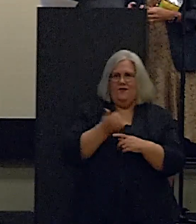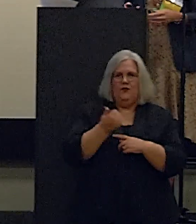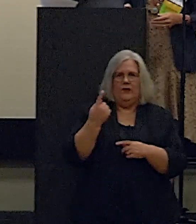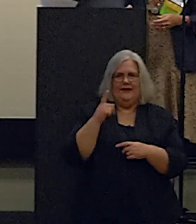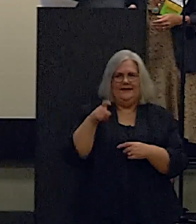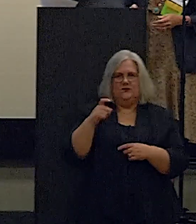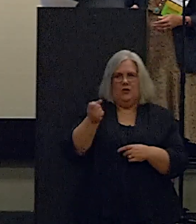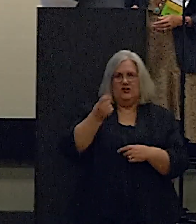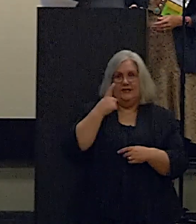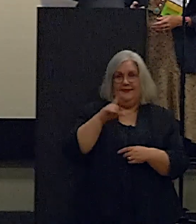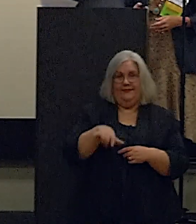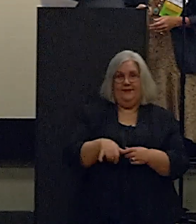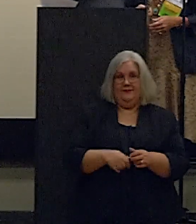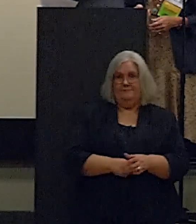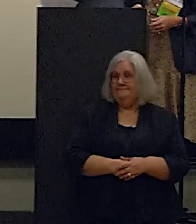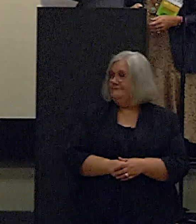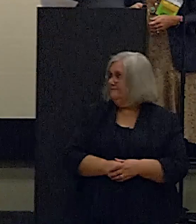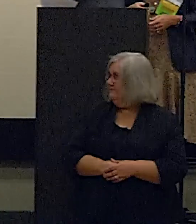that.